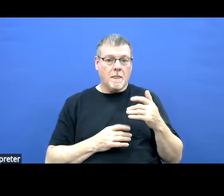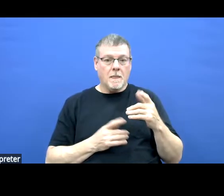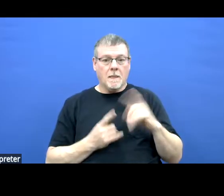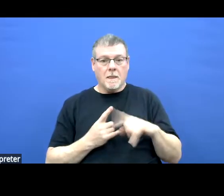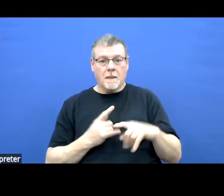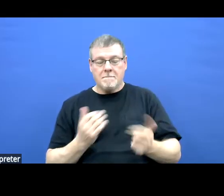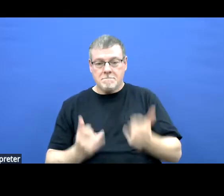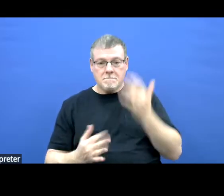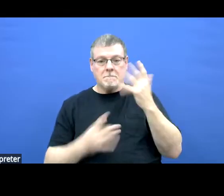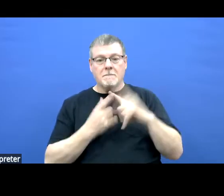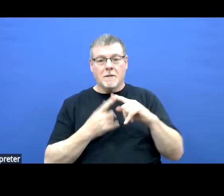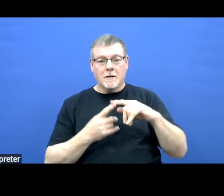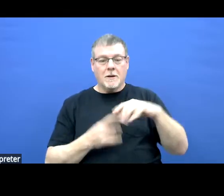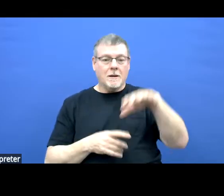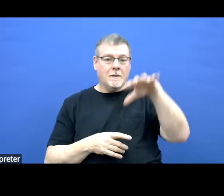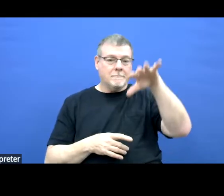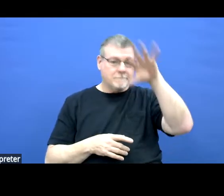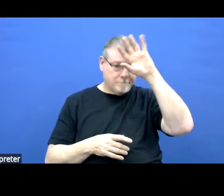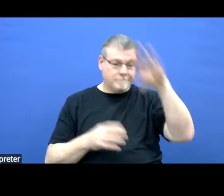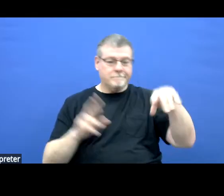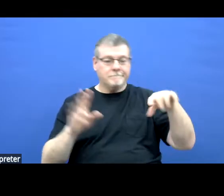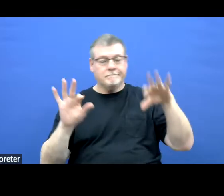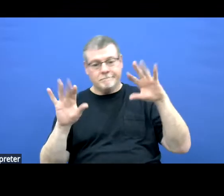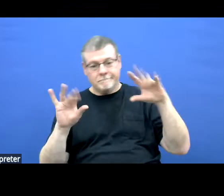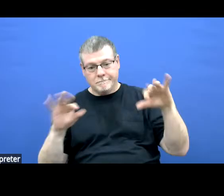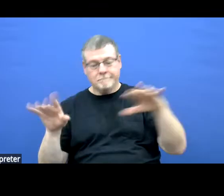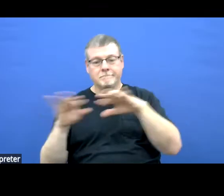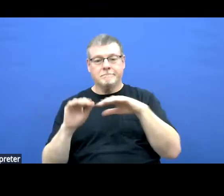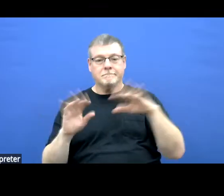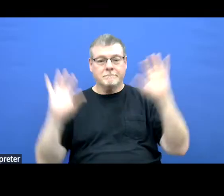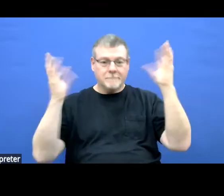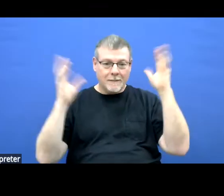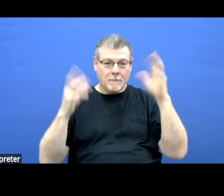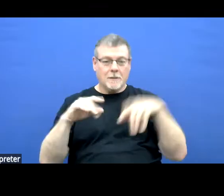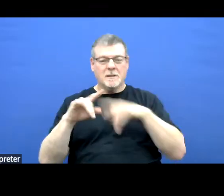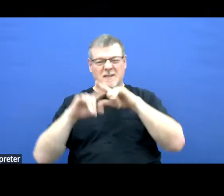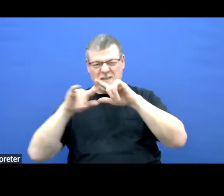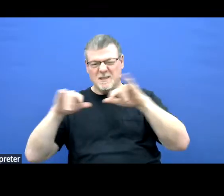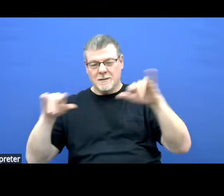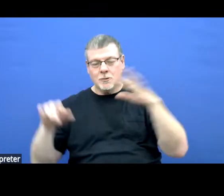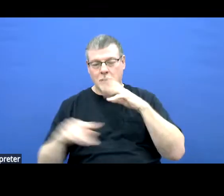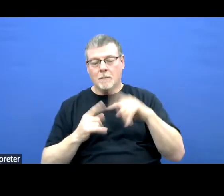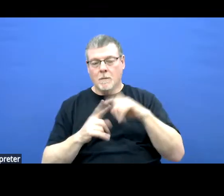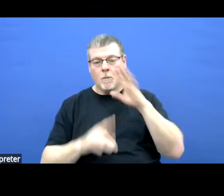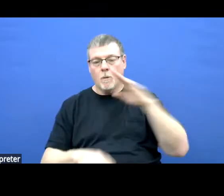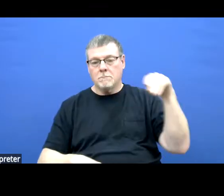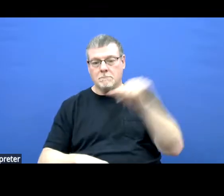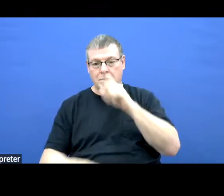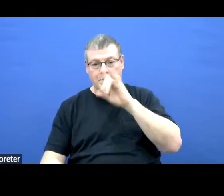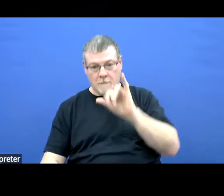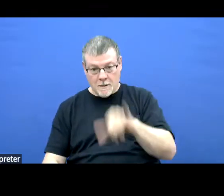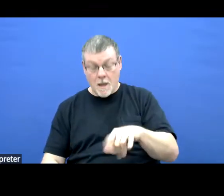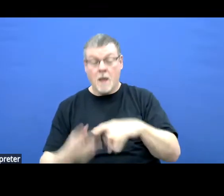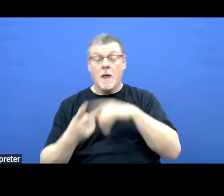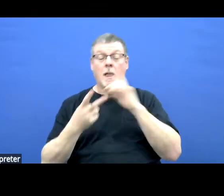fire, ambulance, sheriff show up. So we've talked about that. They would cover that stuff. They would also cover the